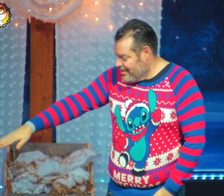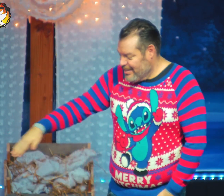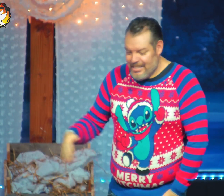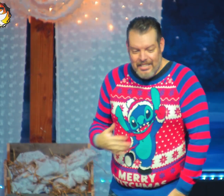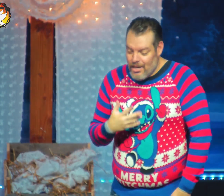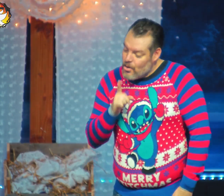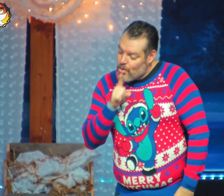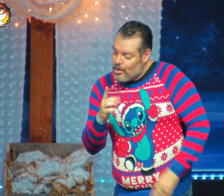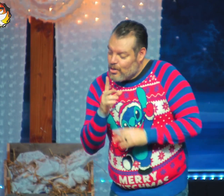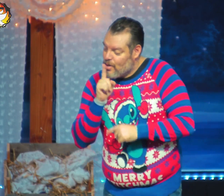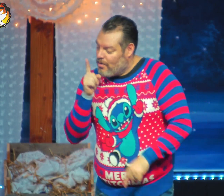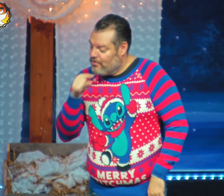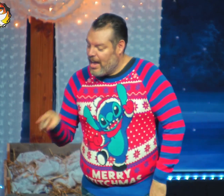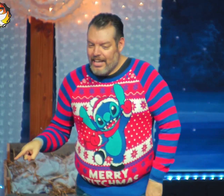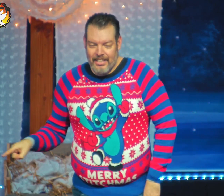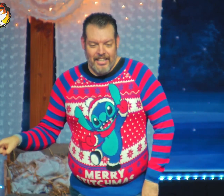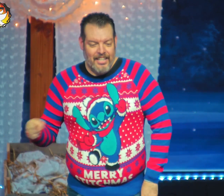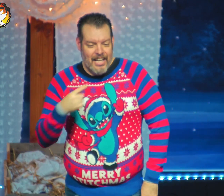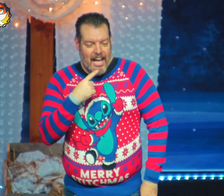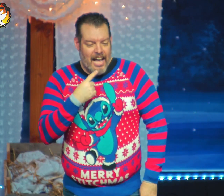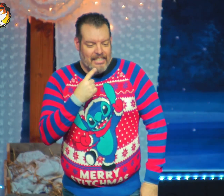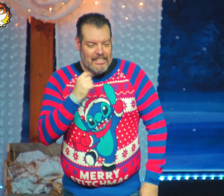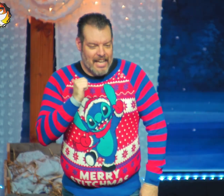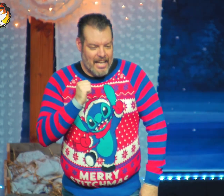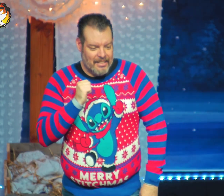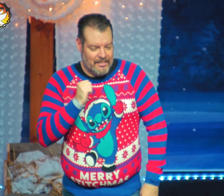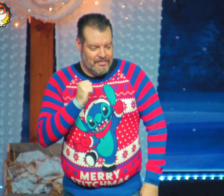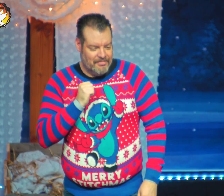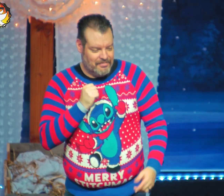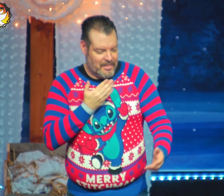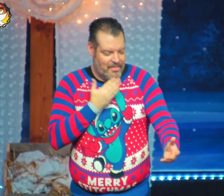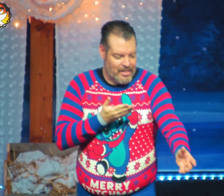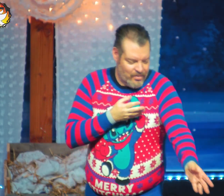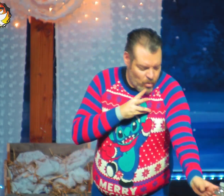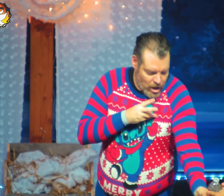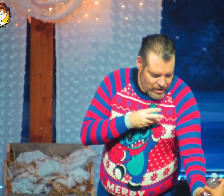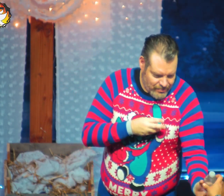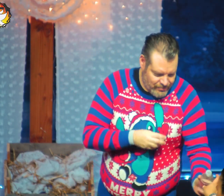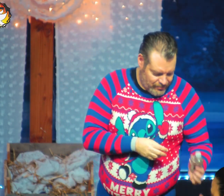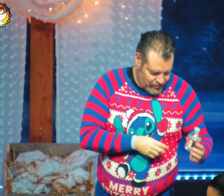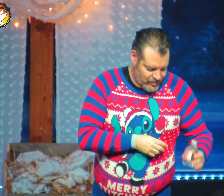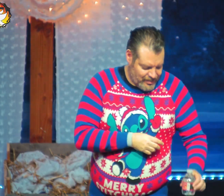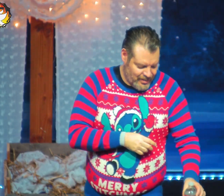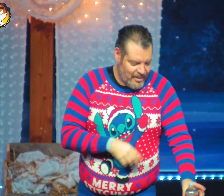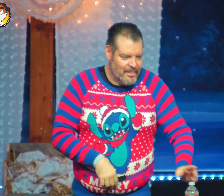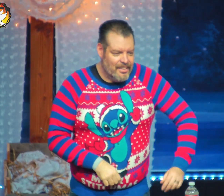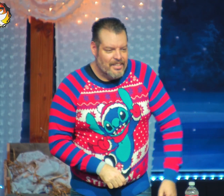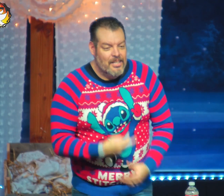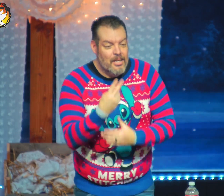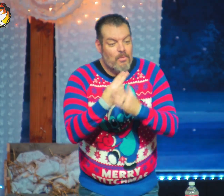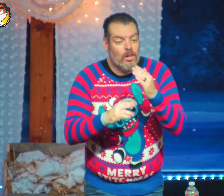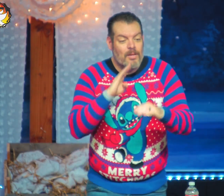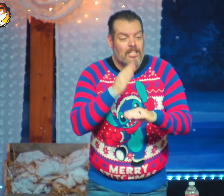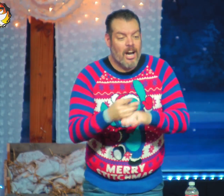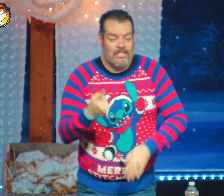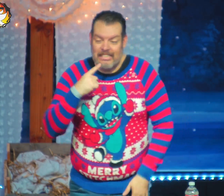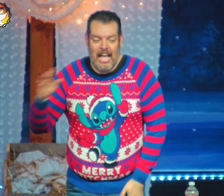to have a real tree, and that's my tradition. Hi, there's my wife. She loves and wants a fake tree, and I keep telling her,